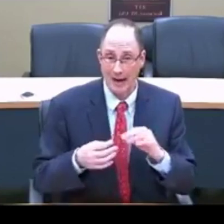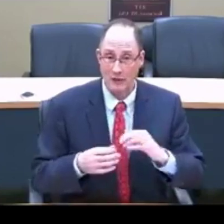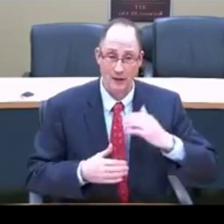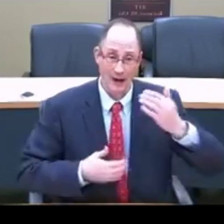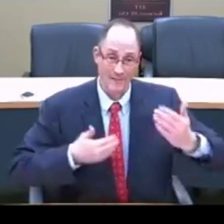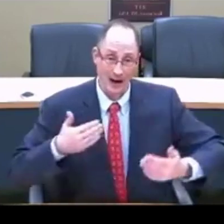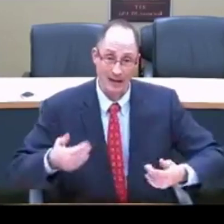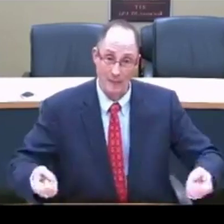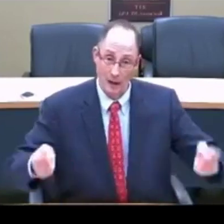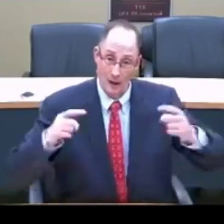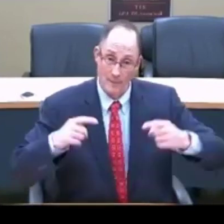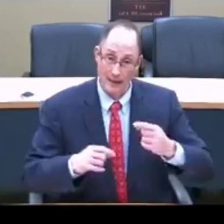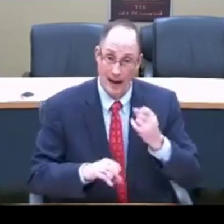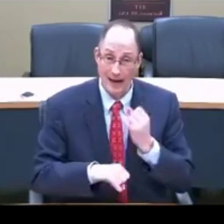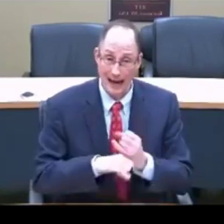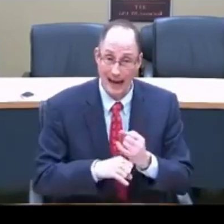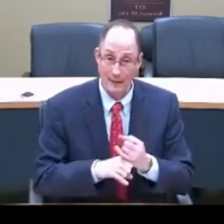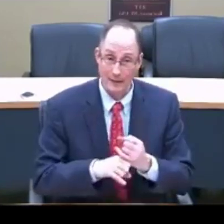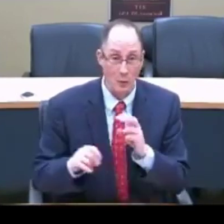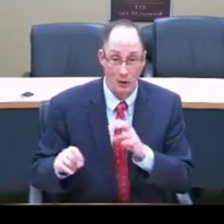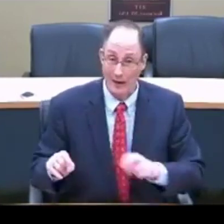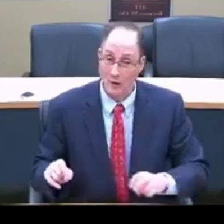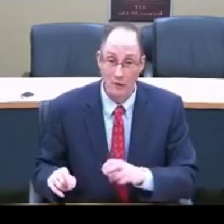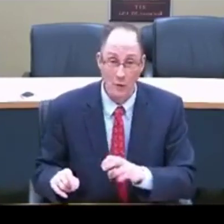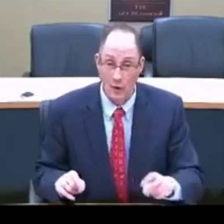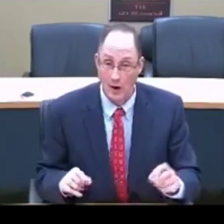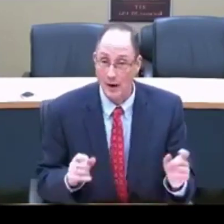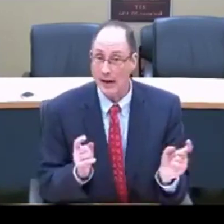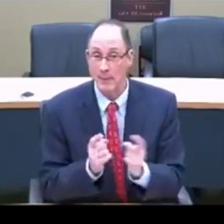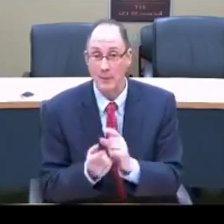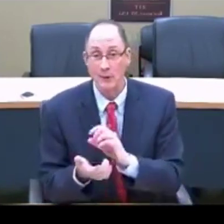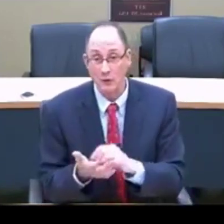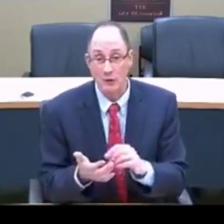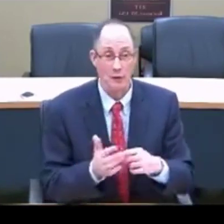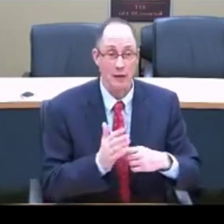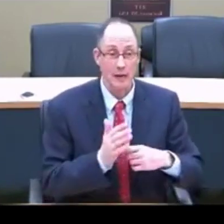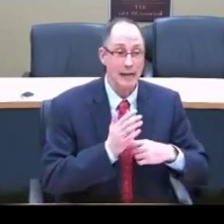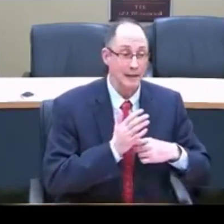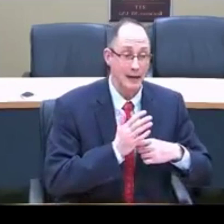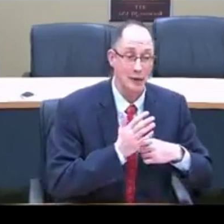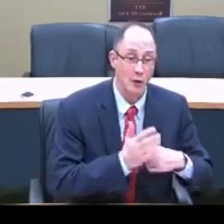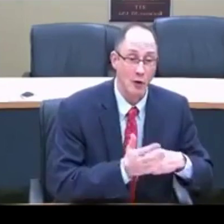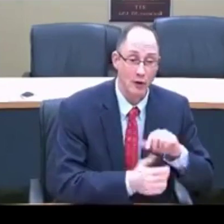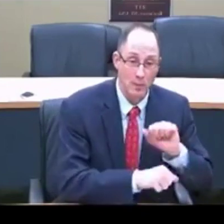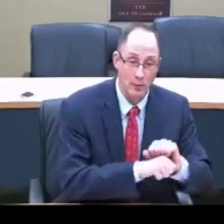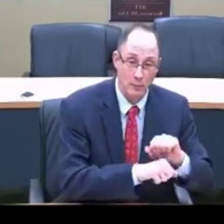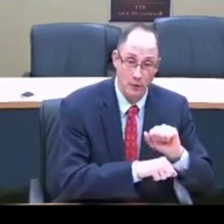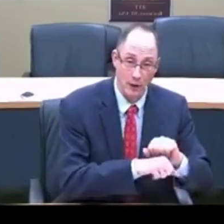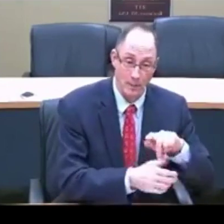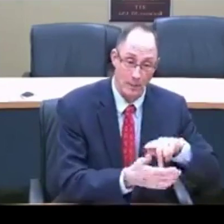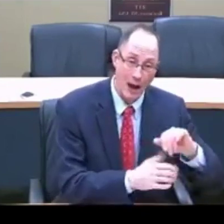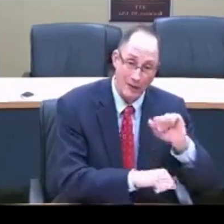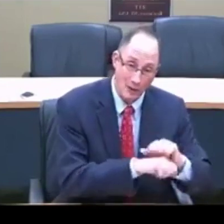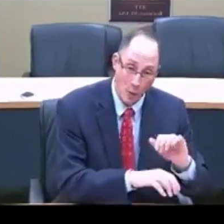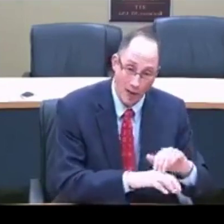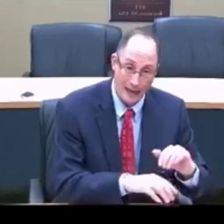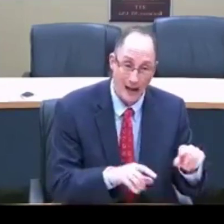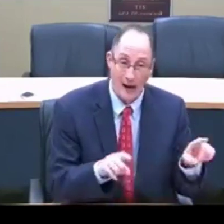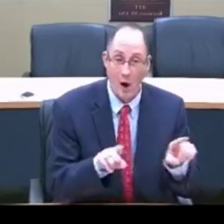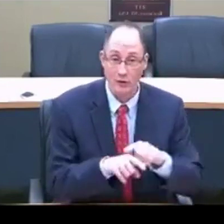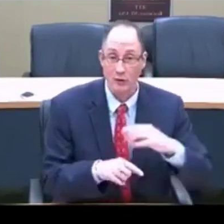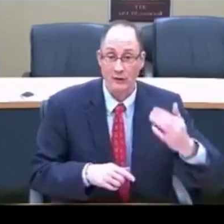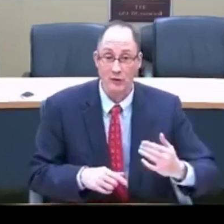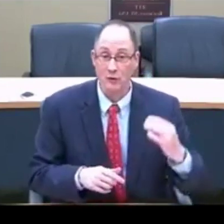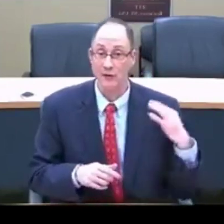mentioned invite them to come here on campus. We'll give you a tour, meet with the students. They will show you the project you're working on.